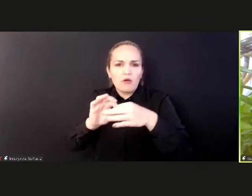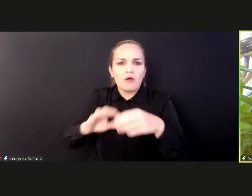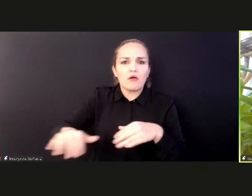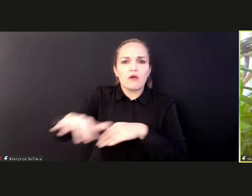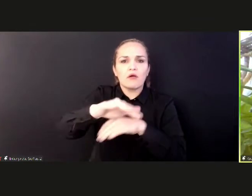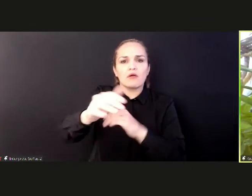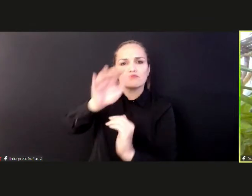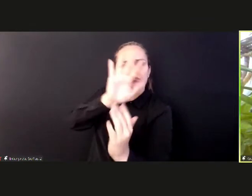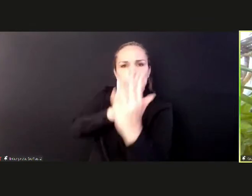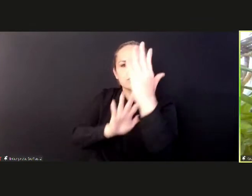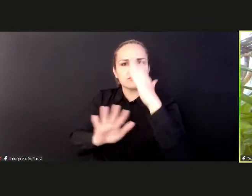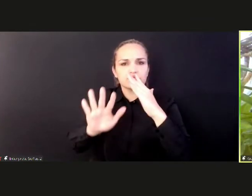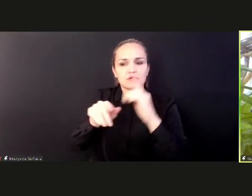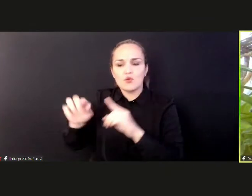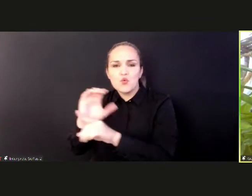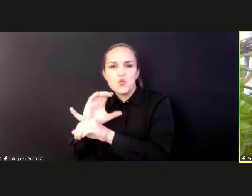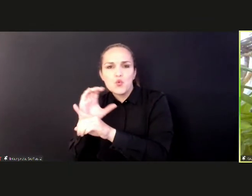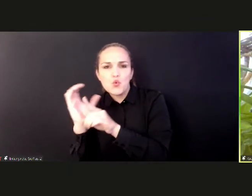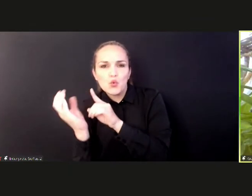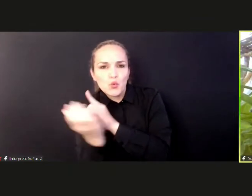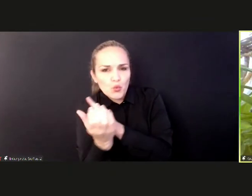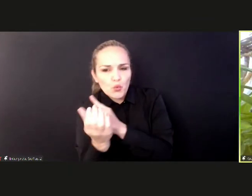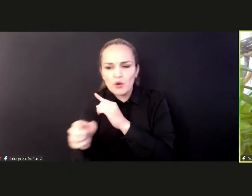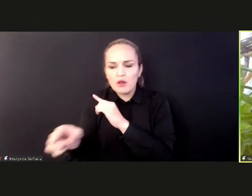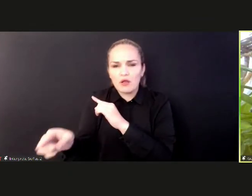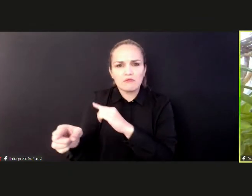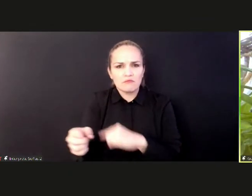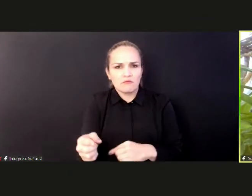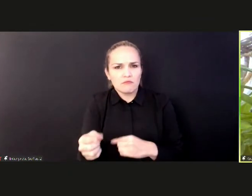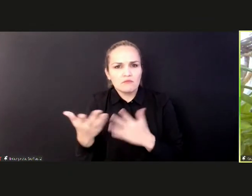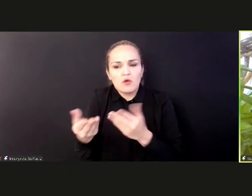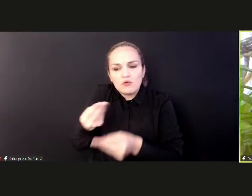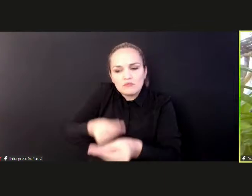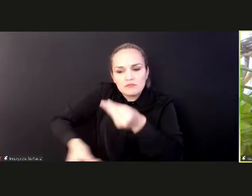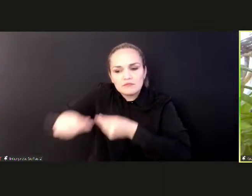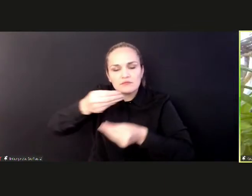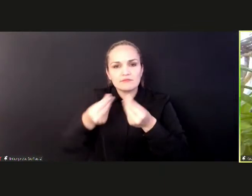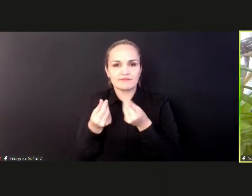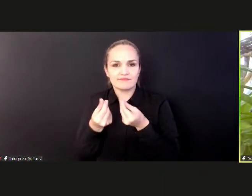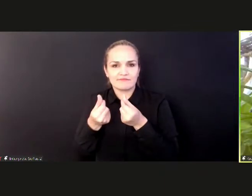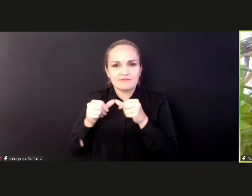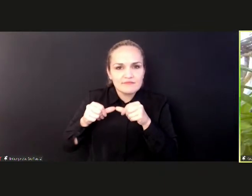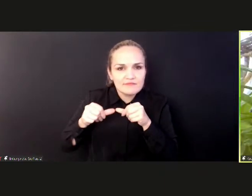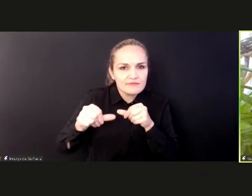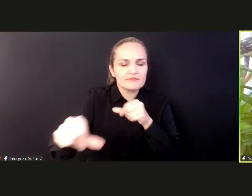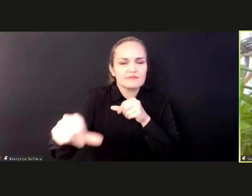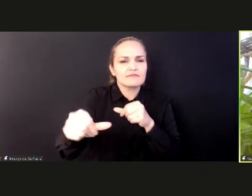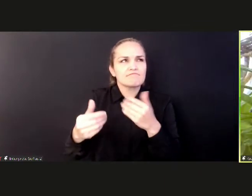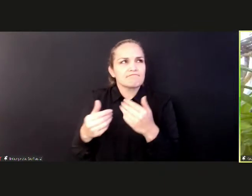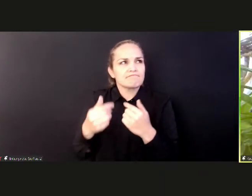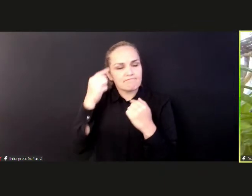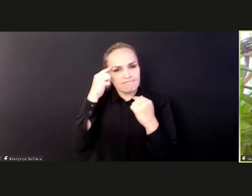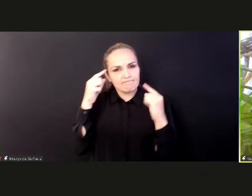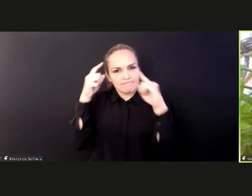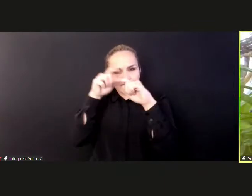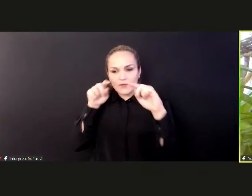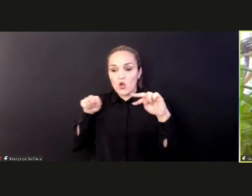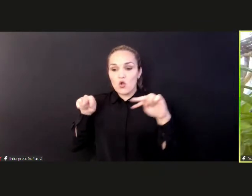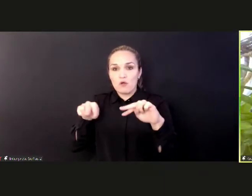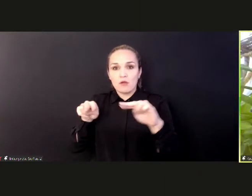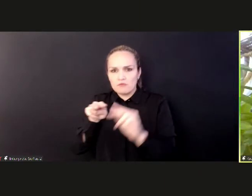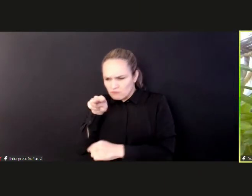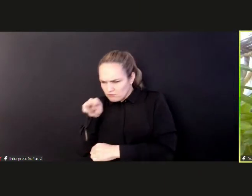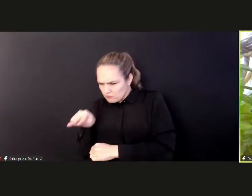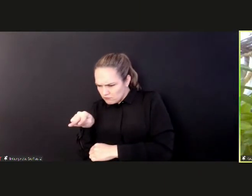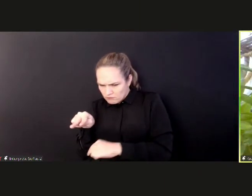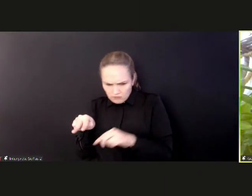of sustainability. Now, if you only concentrate on one dimension of sustainability, then you're bound to have an imbalance, and that can lead to problems. And I